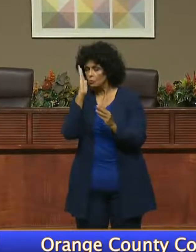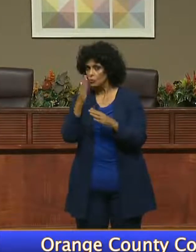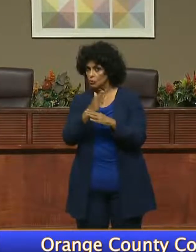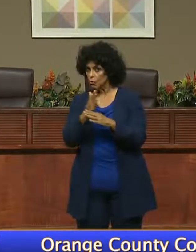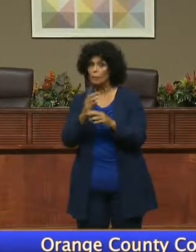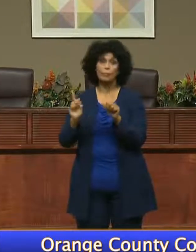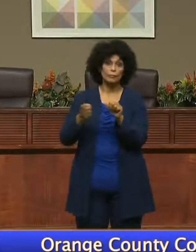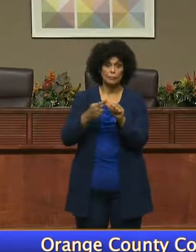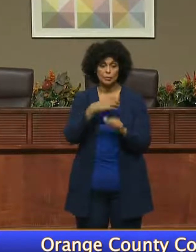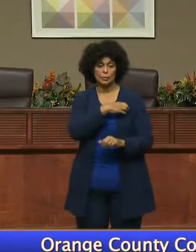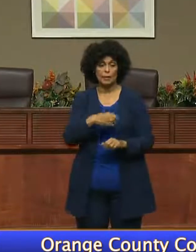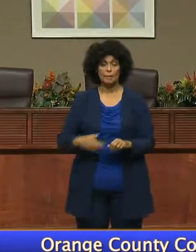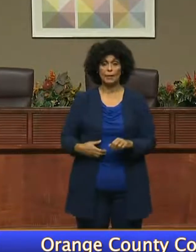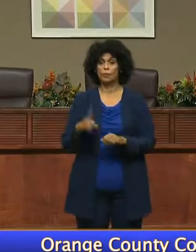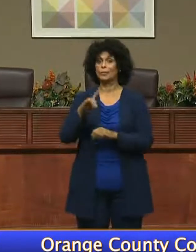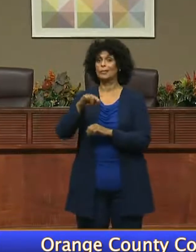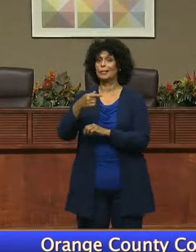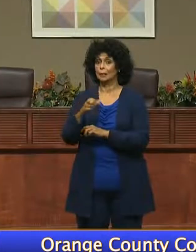Demings. Mayor?